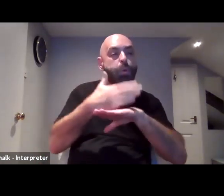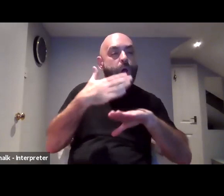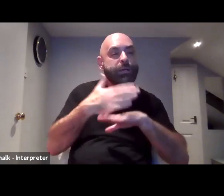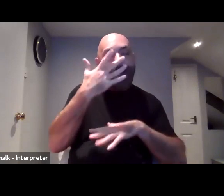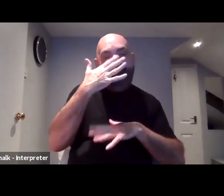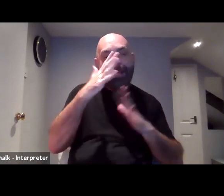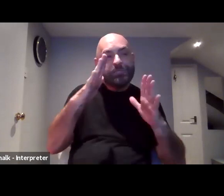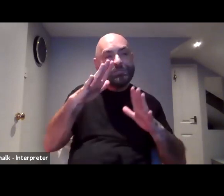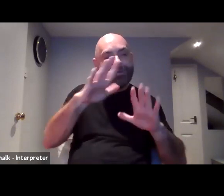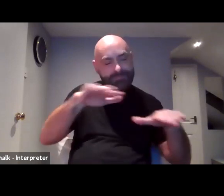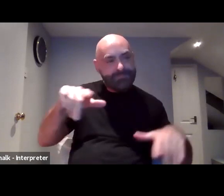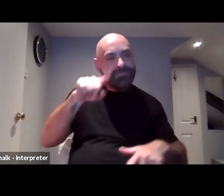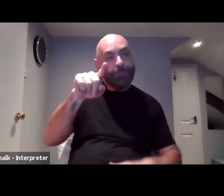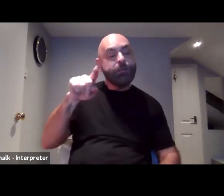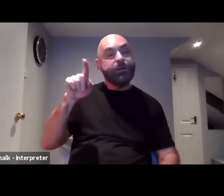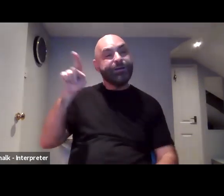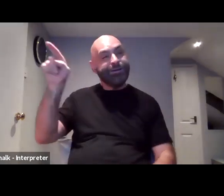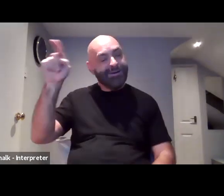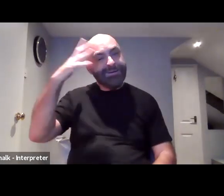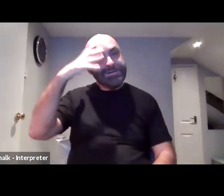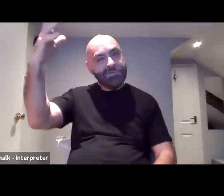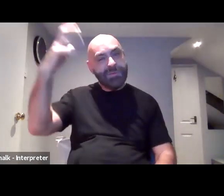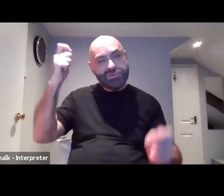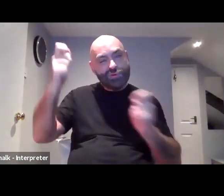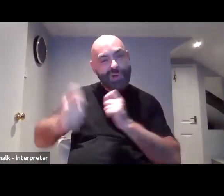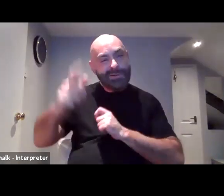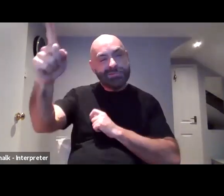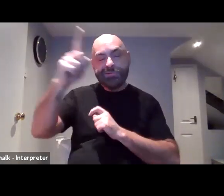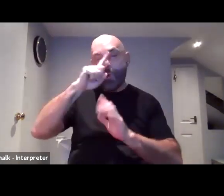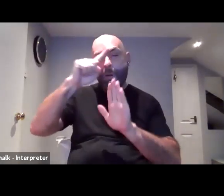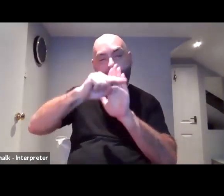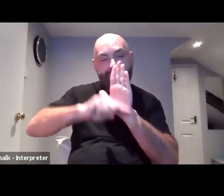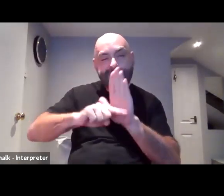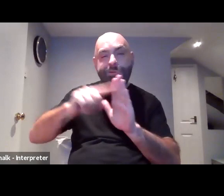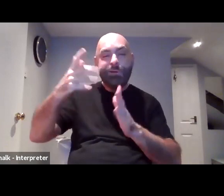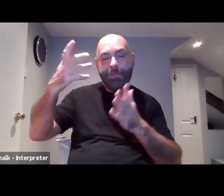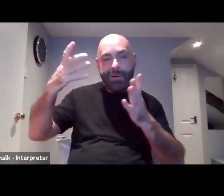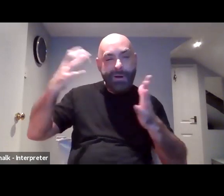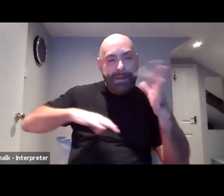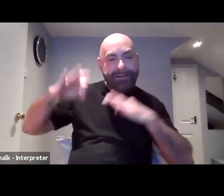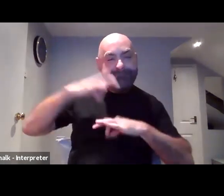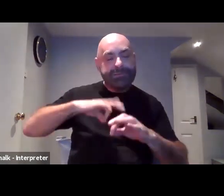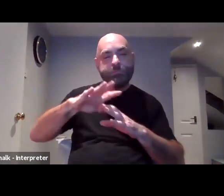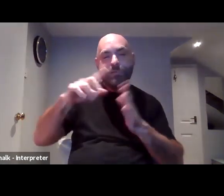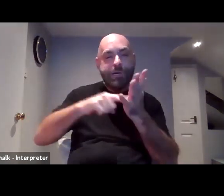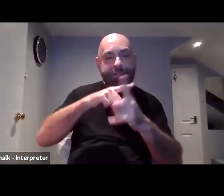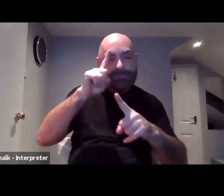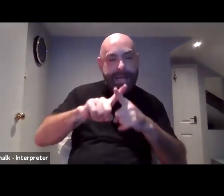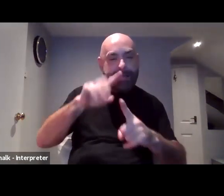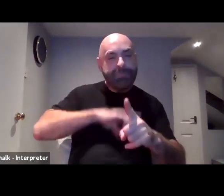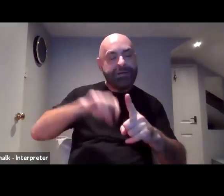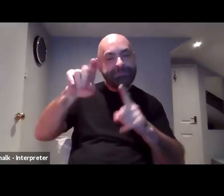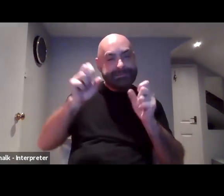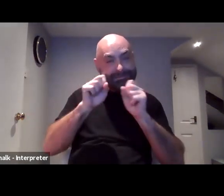children. As a result of changes in government policy, changes to the tax and benefit